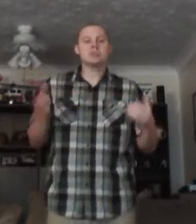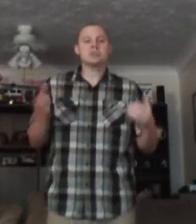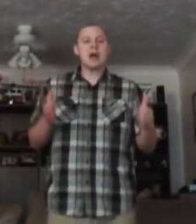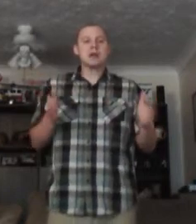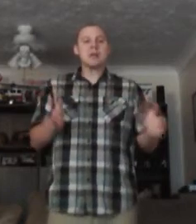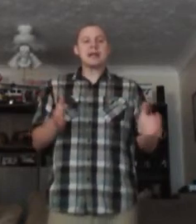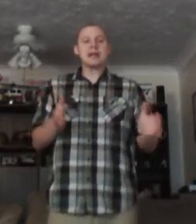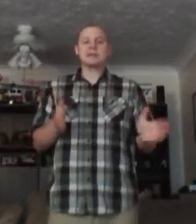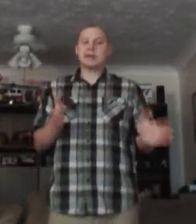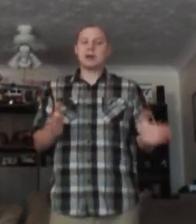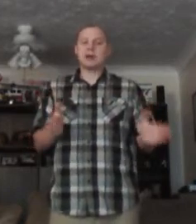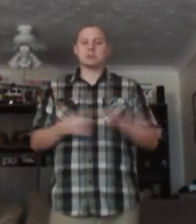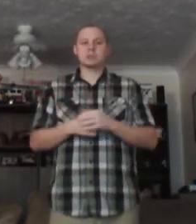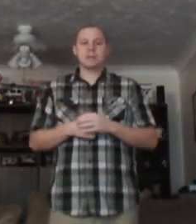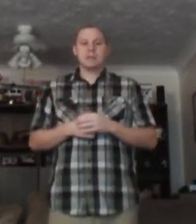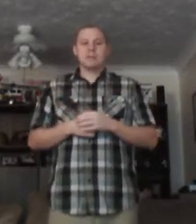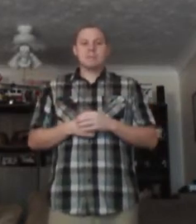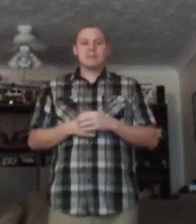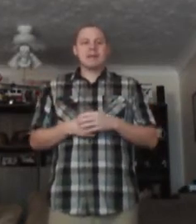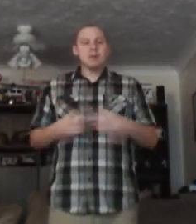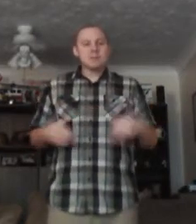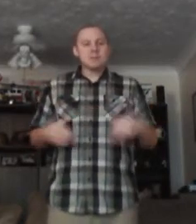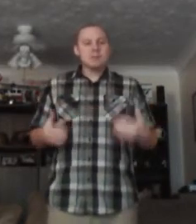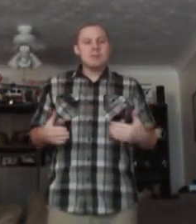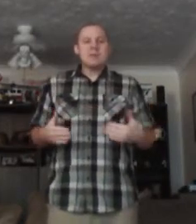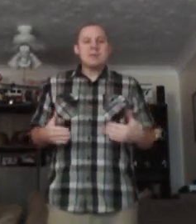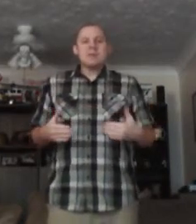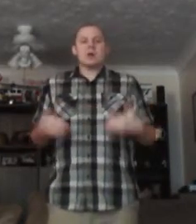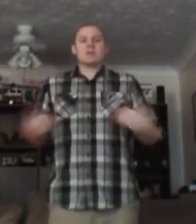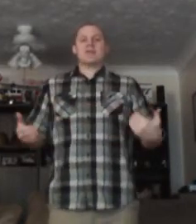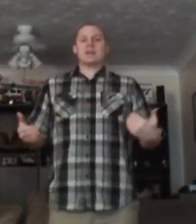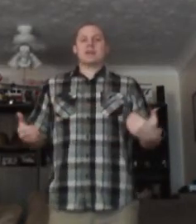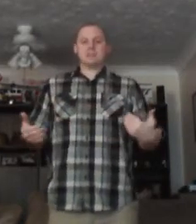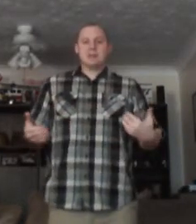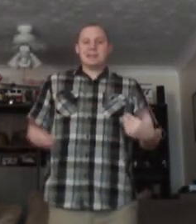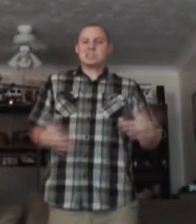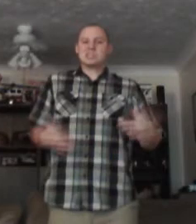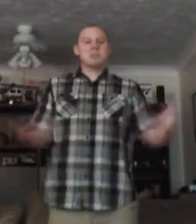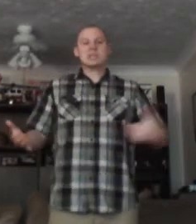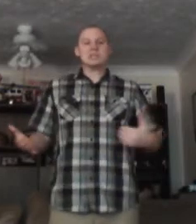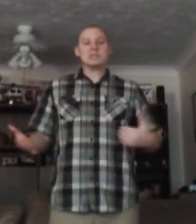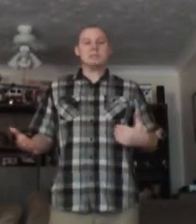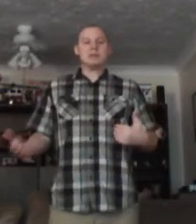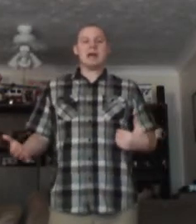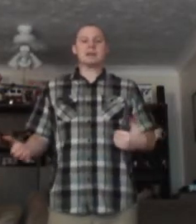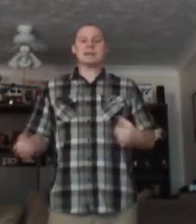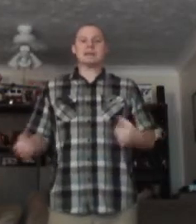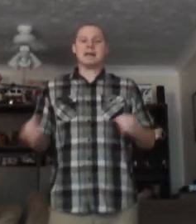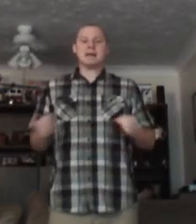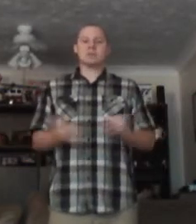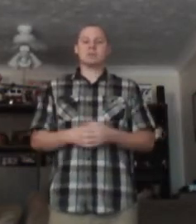not go back into the house. I know this may be hard to fathom, especially if you counted and not everyone was